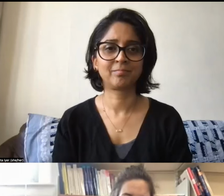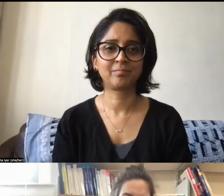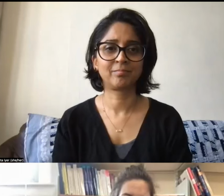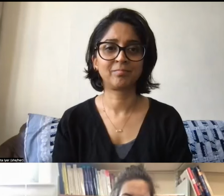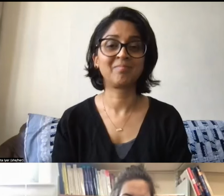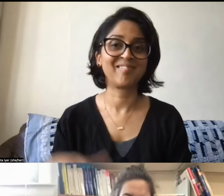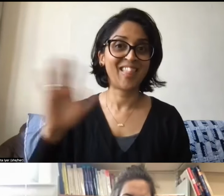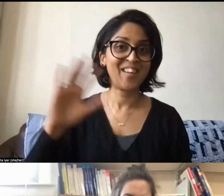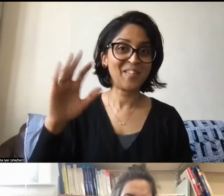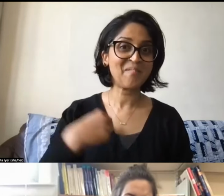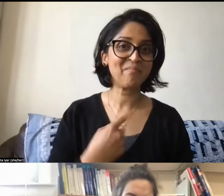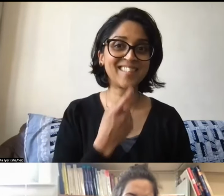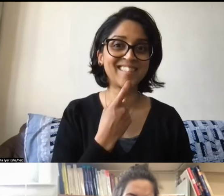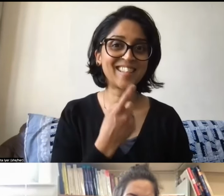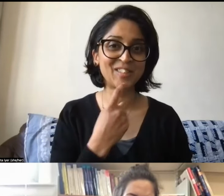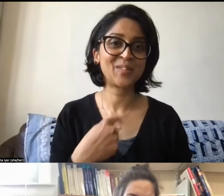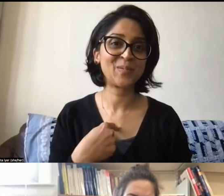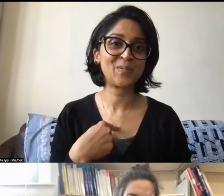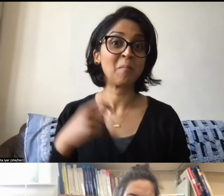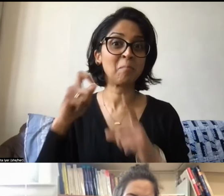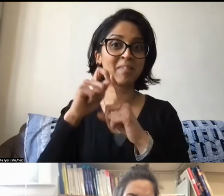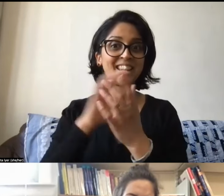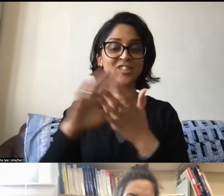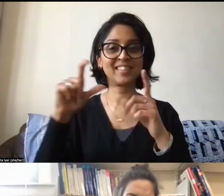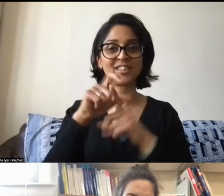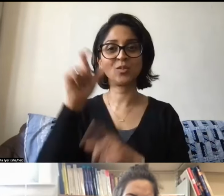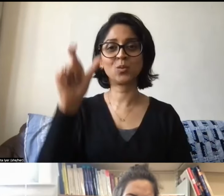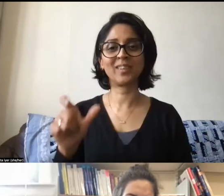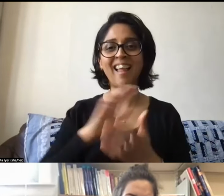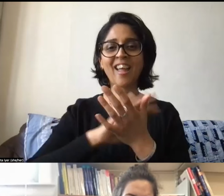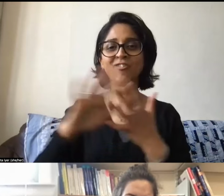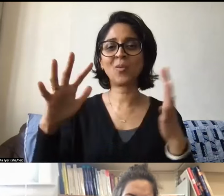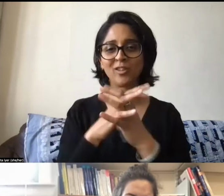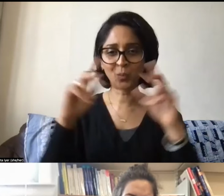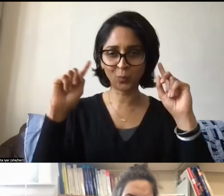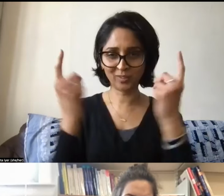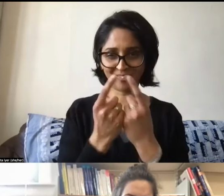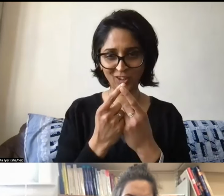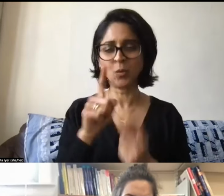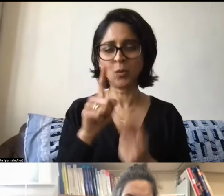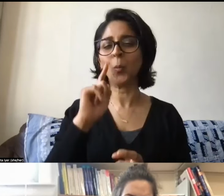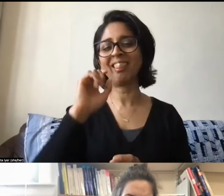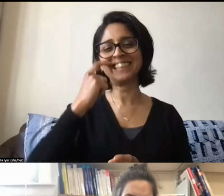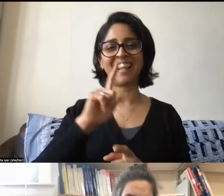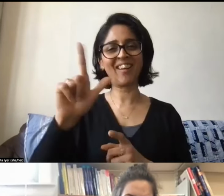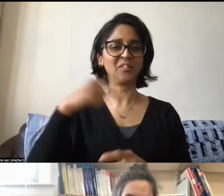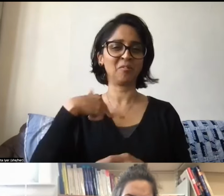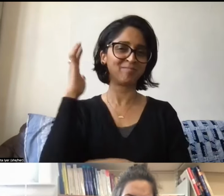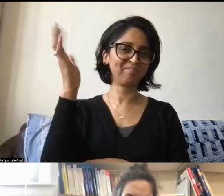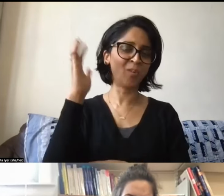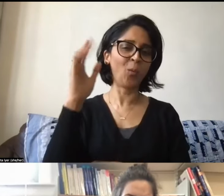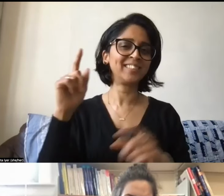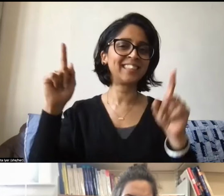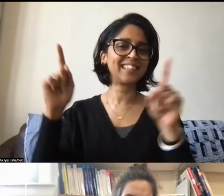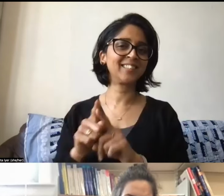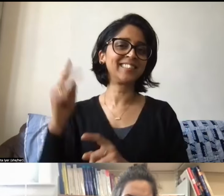that group. So I'm going to pass over to Sanchu to introduce yourself. Hello, I'm Sanchu. I'm a PhD student at Heriot-Watt University, and